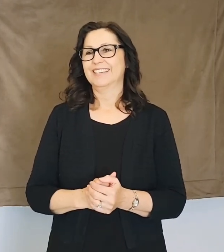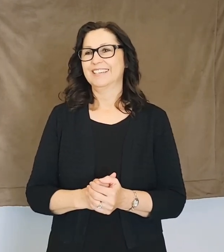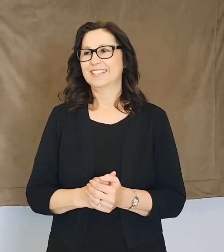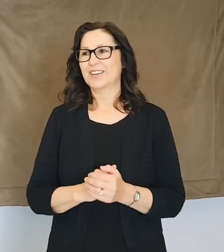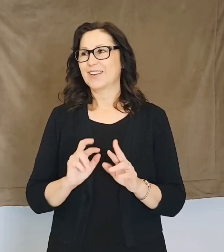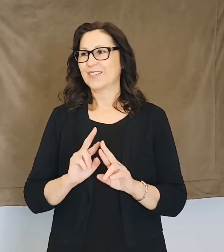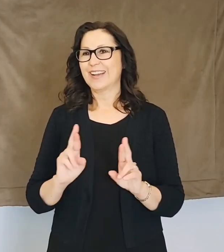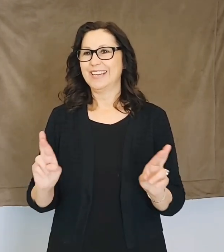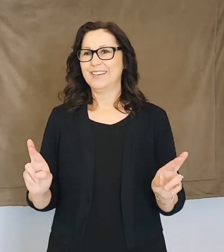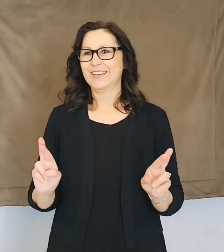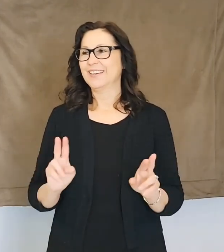So y'all ready?